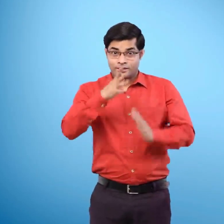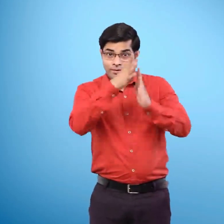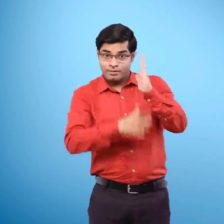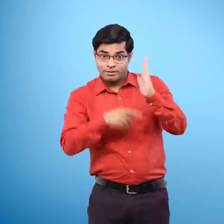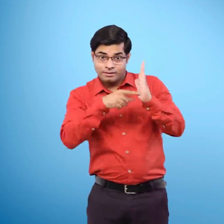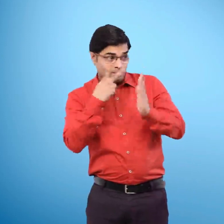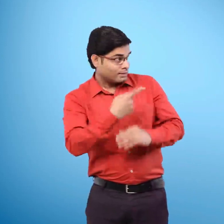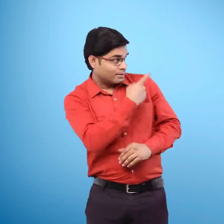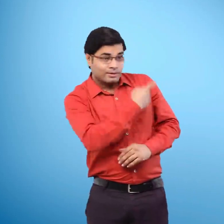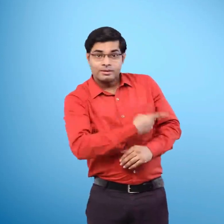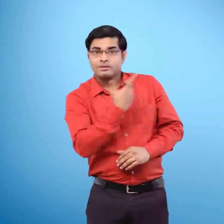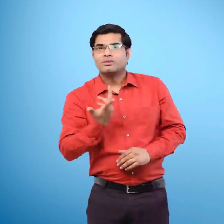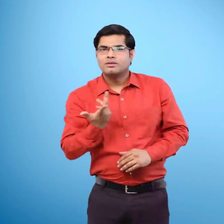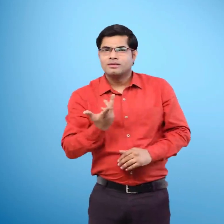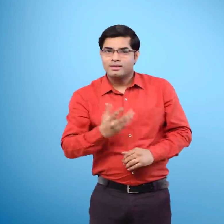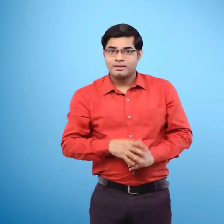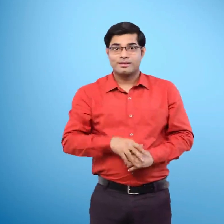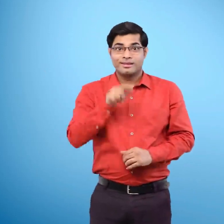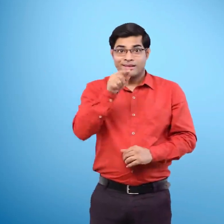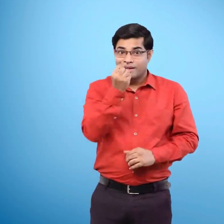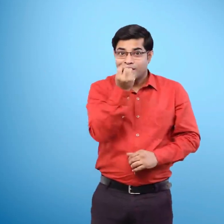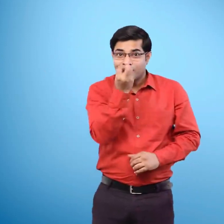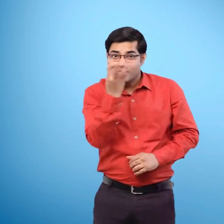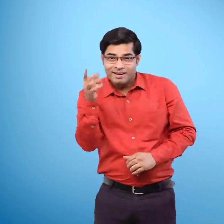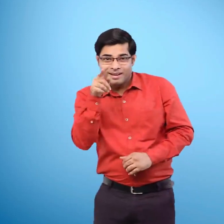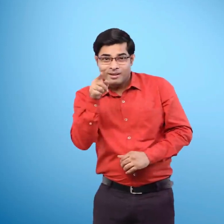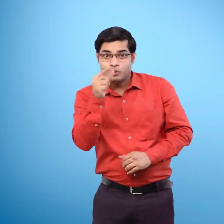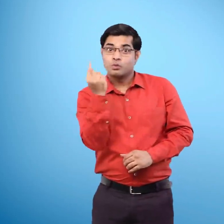This page presents 4 patterns made with numbers.